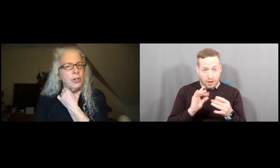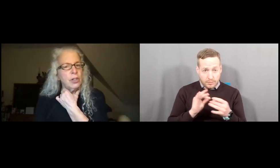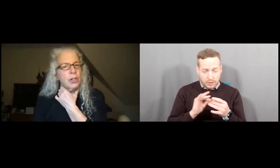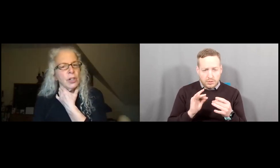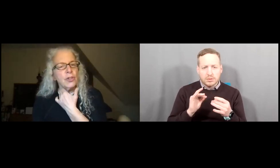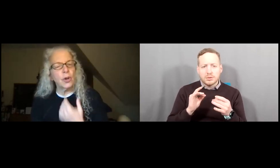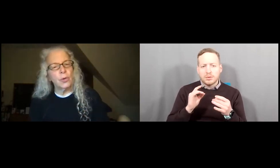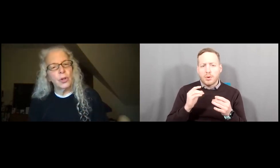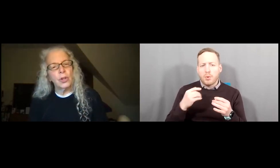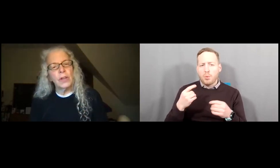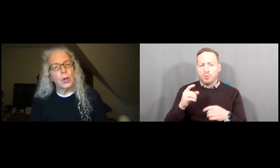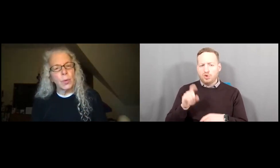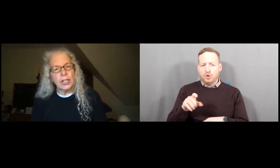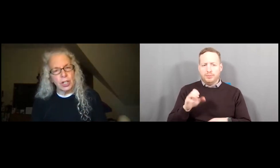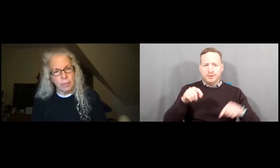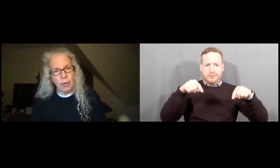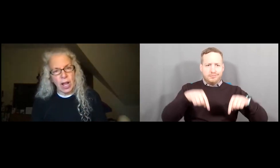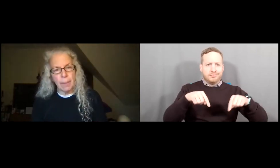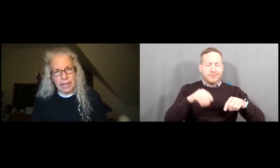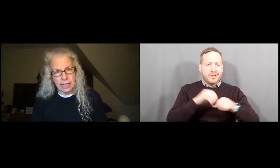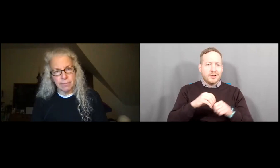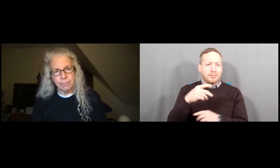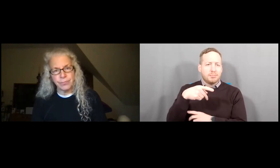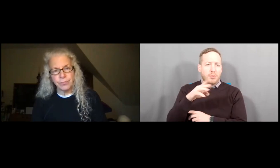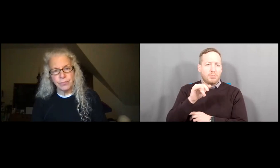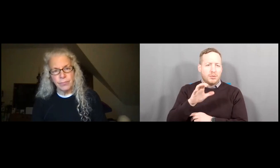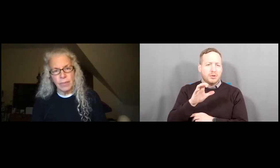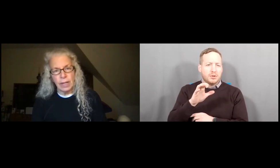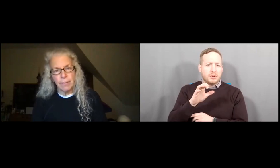good. So if your question is about comments,